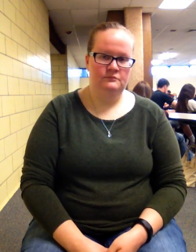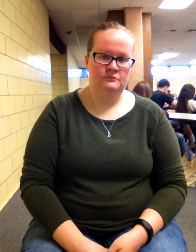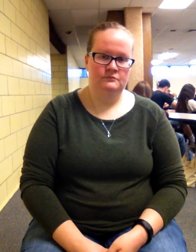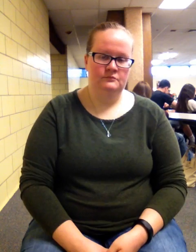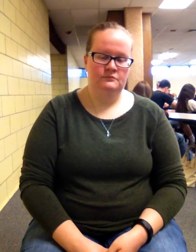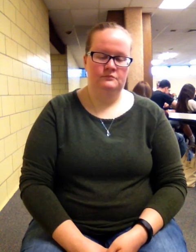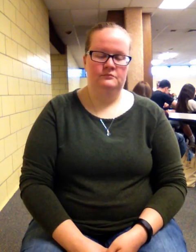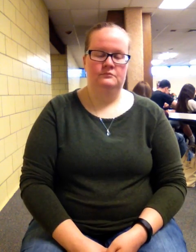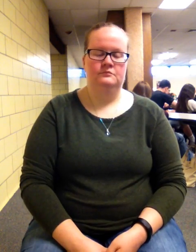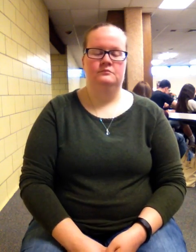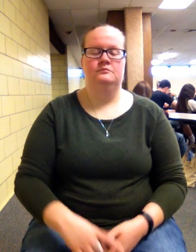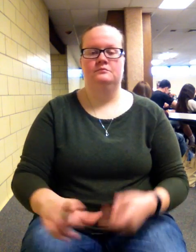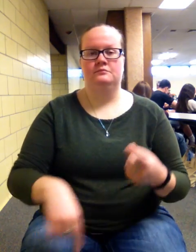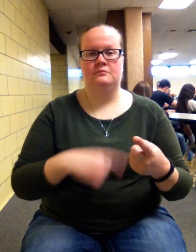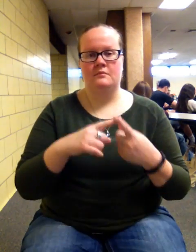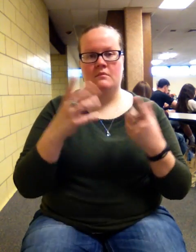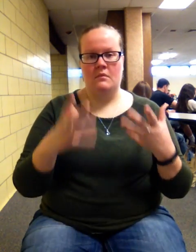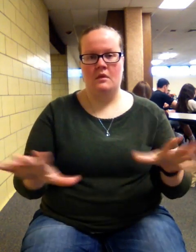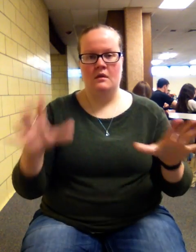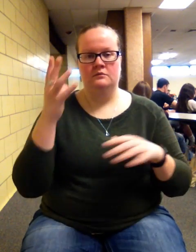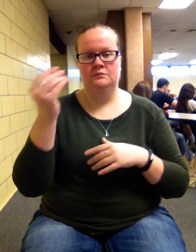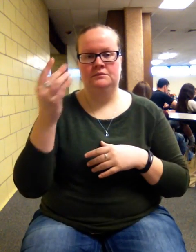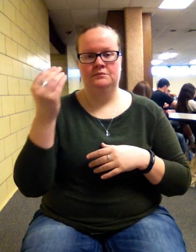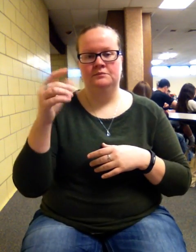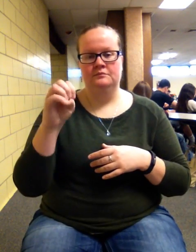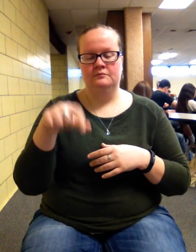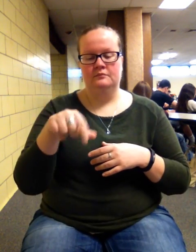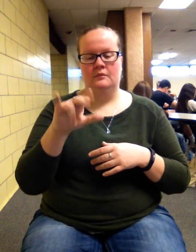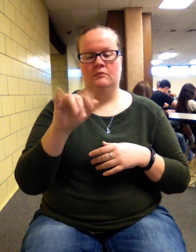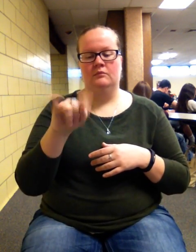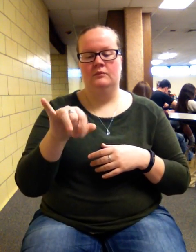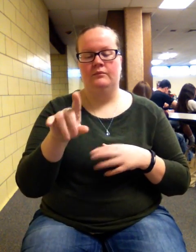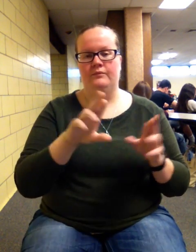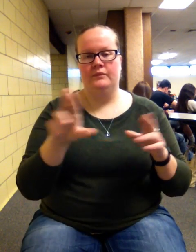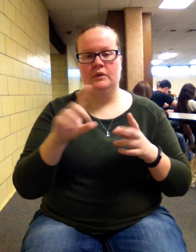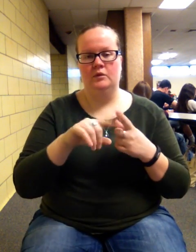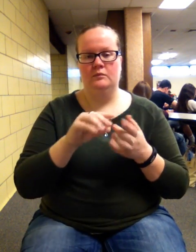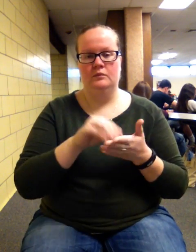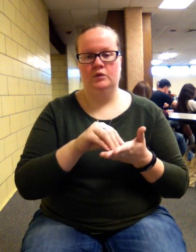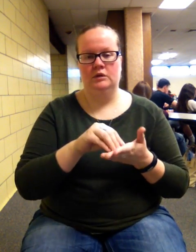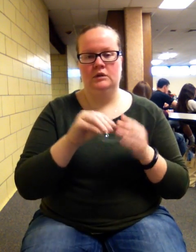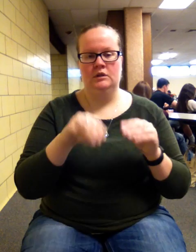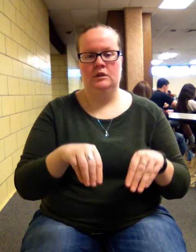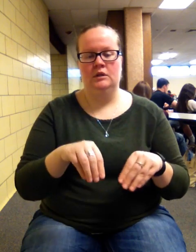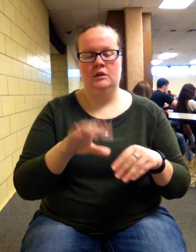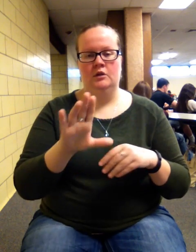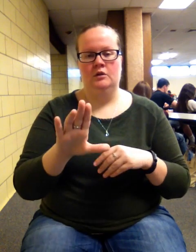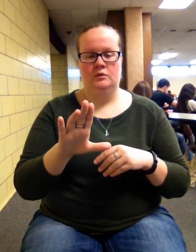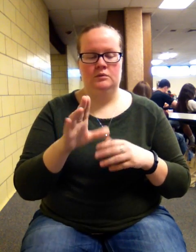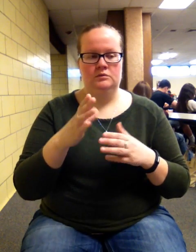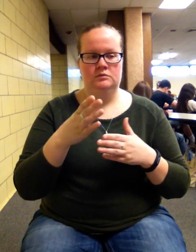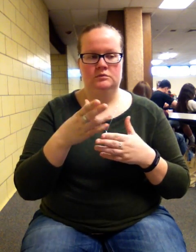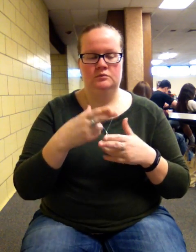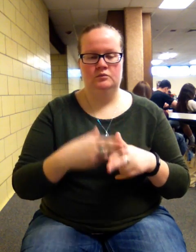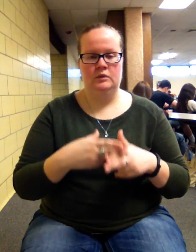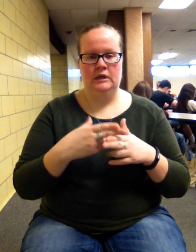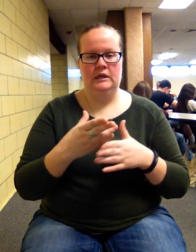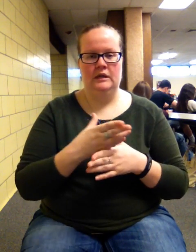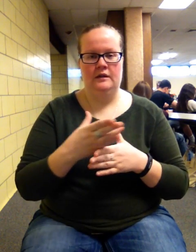After you get the external equity cost, you're ready to plug that into your weighted average cost of capital equation. So once again, it's weight of